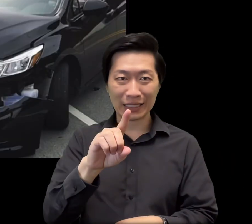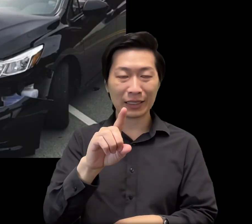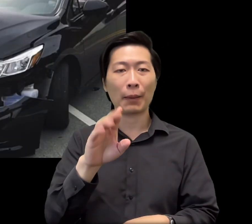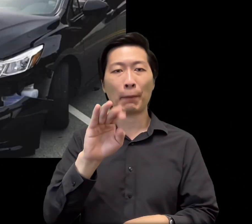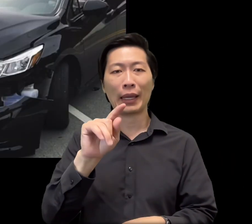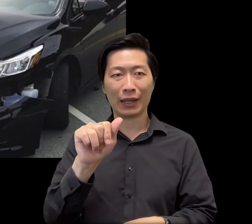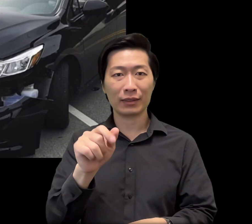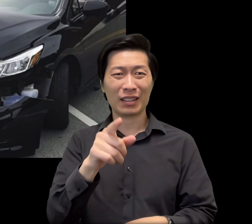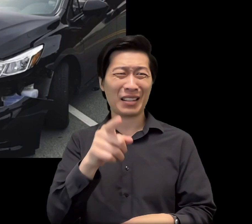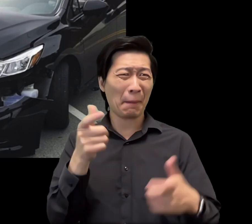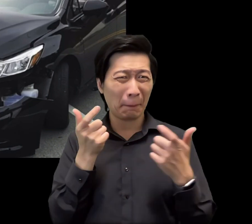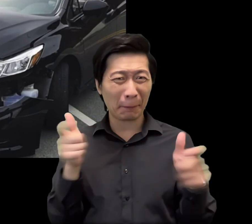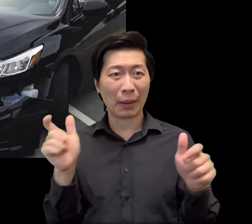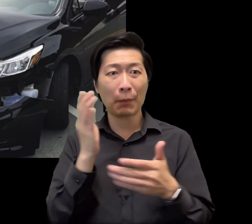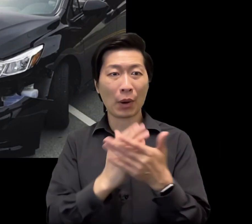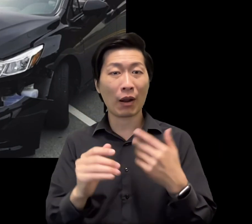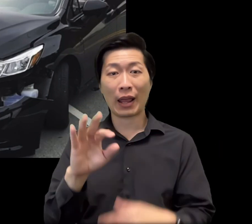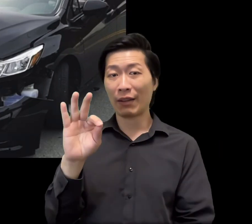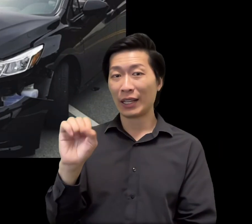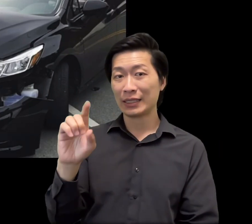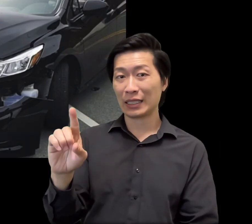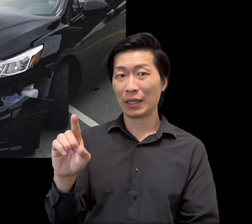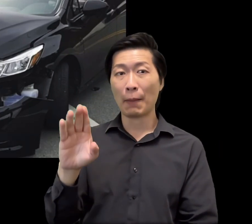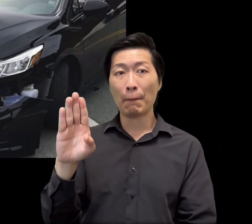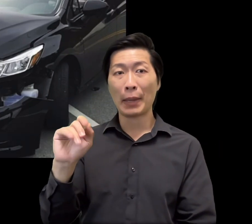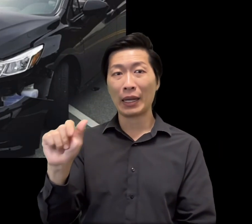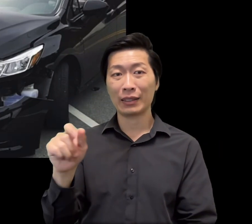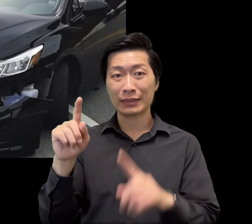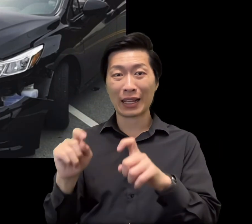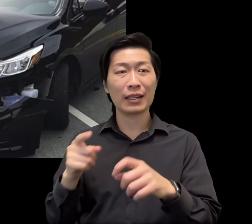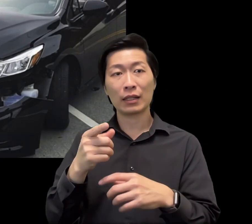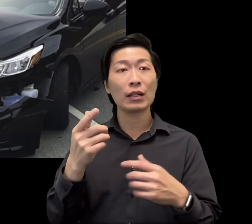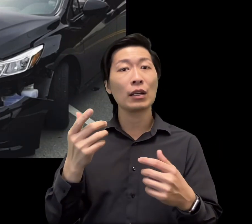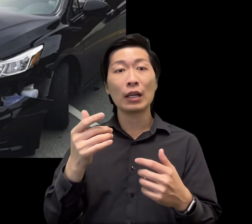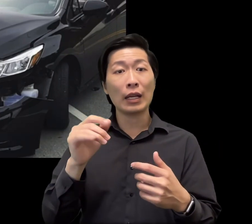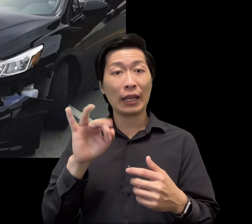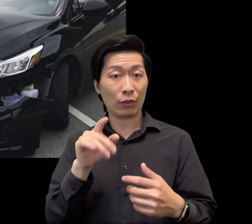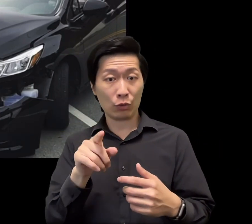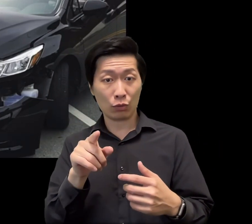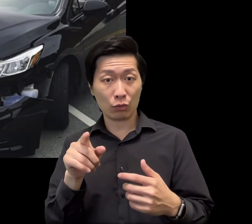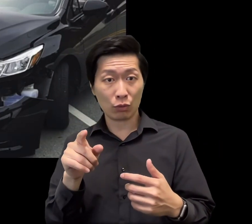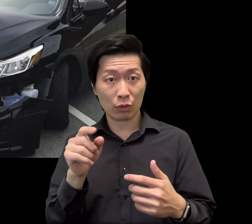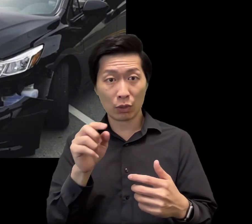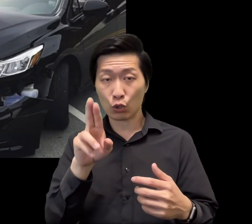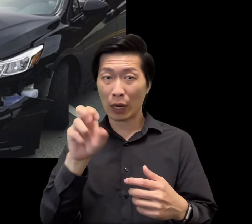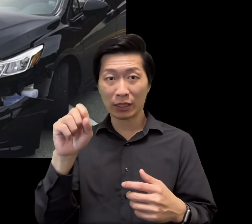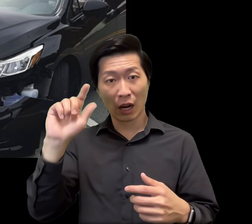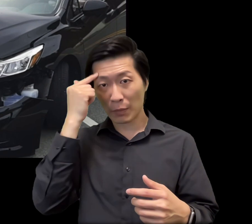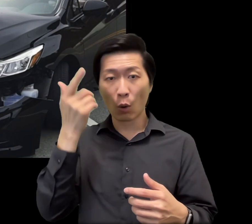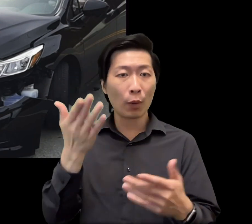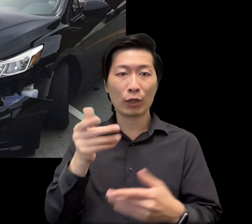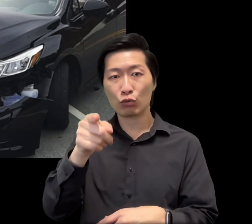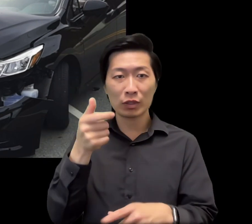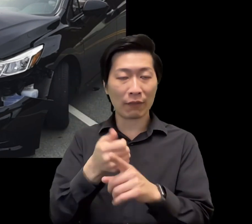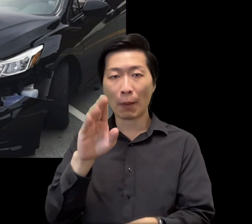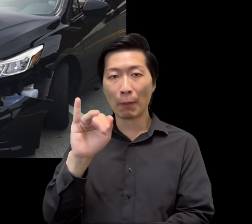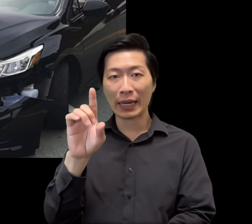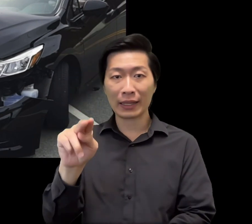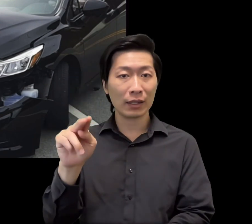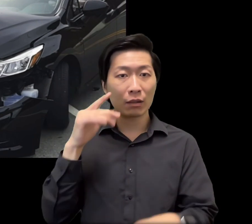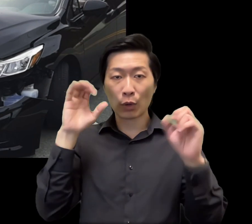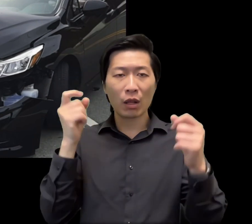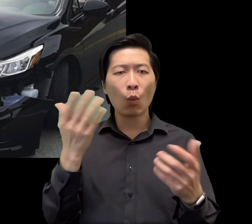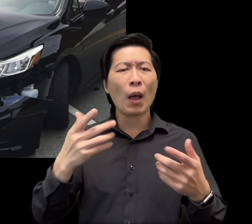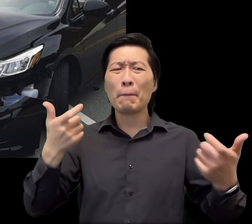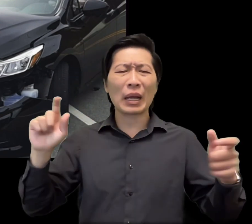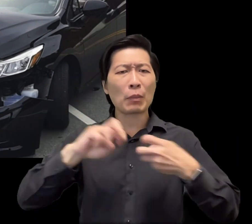beta. This is the biggest part about FSD beta that doesn't get enough love. Like if you were Biden and actually, or like the US government, you're like, okay, what's a huge problem